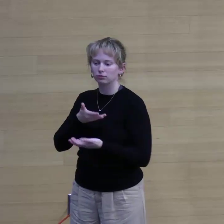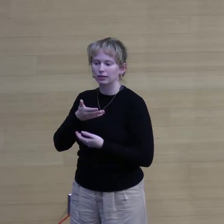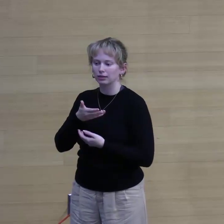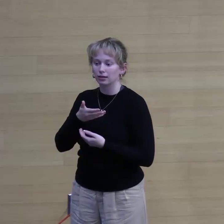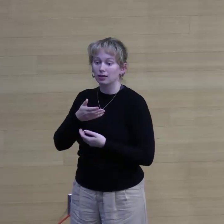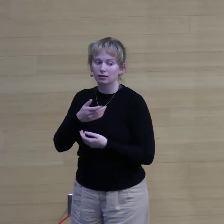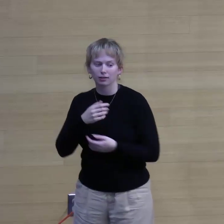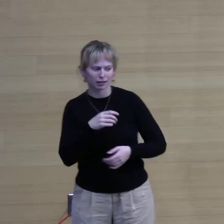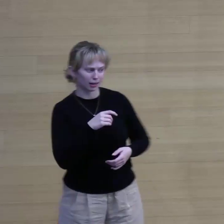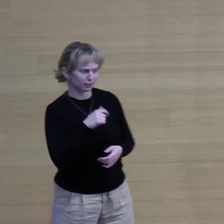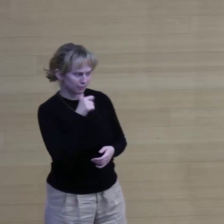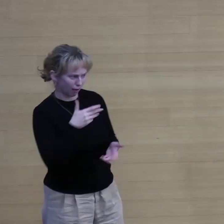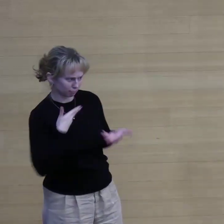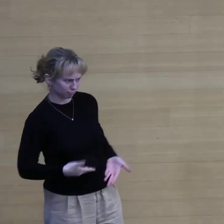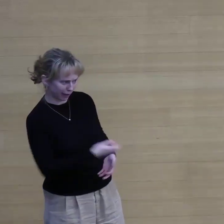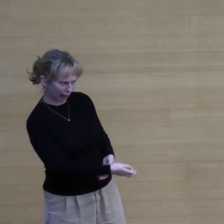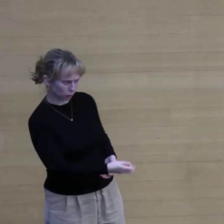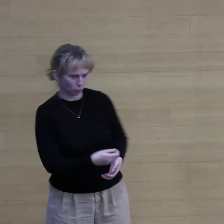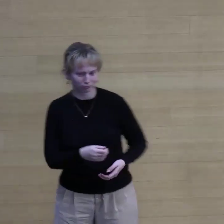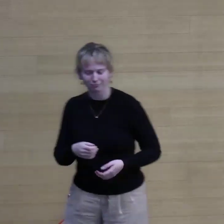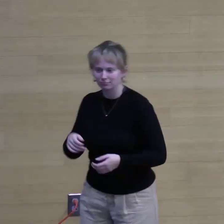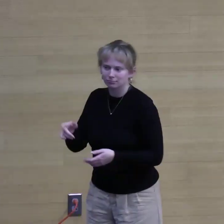for the relationships, for this,